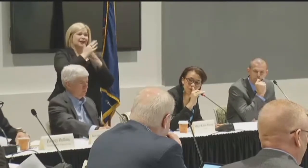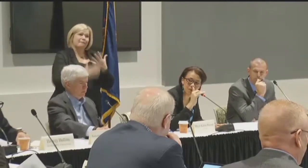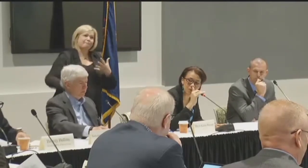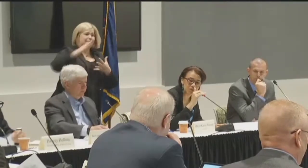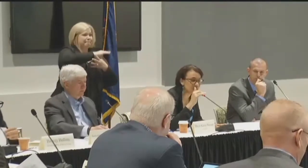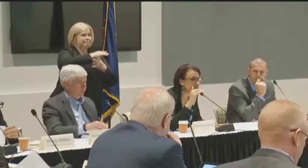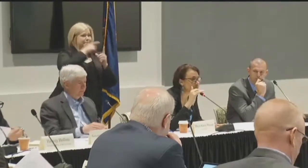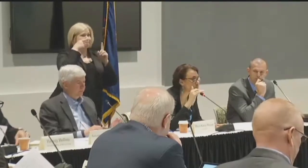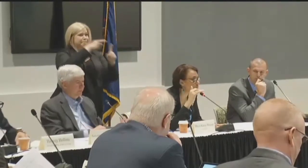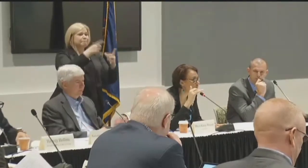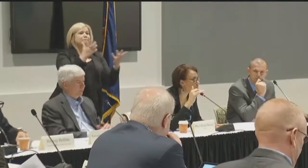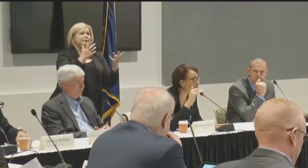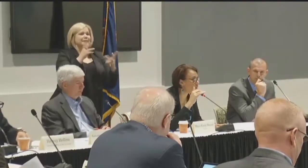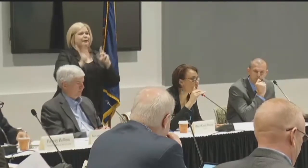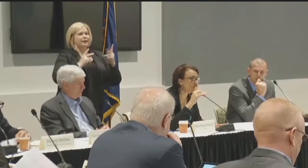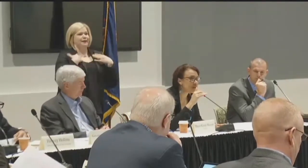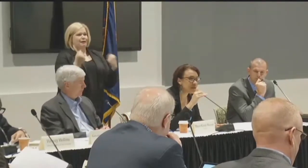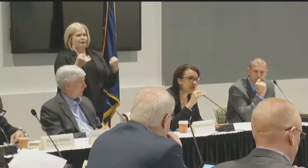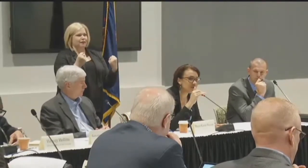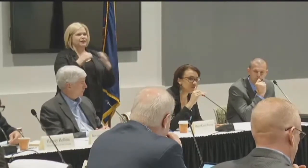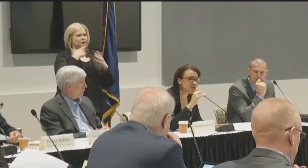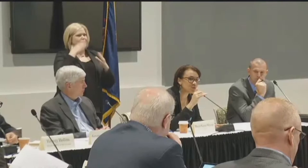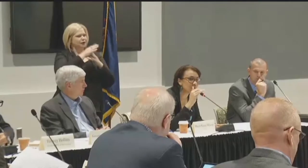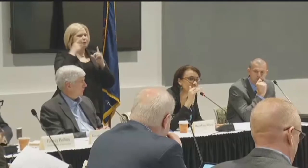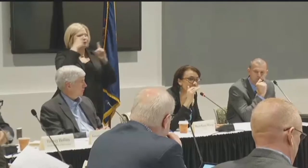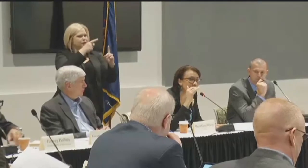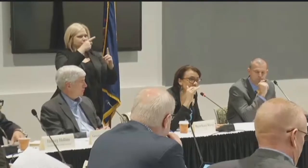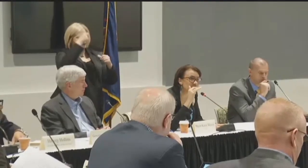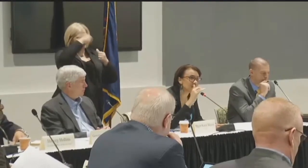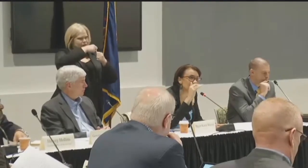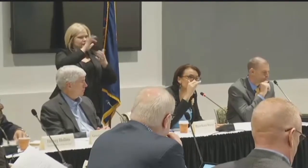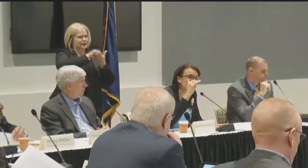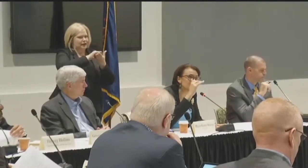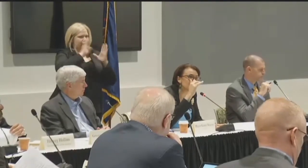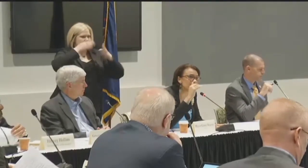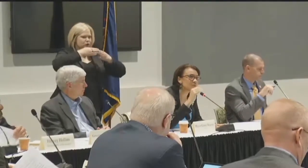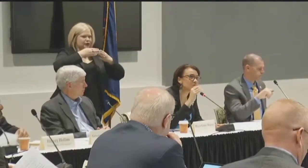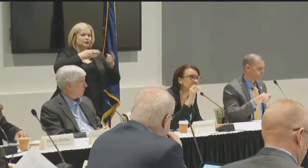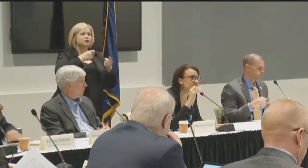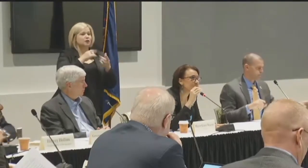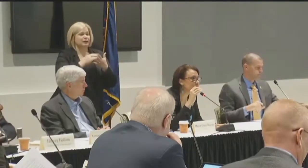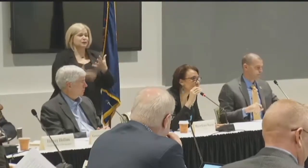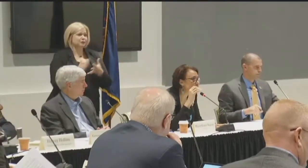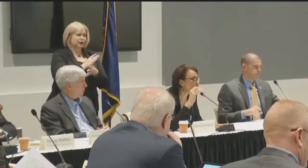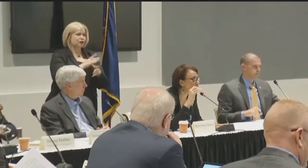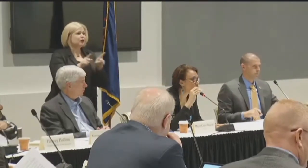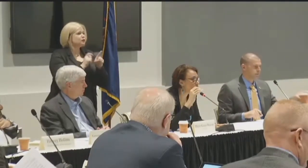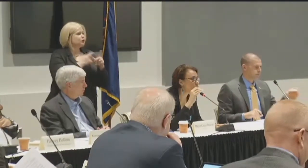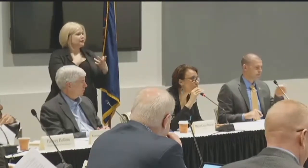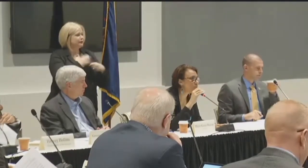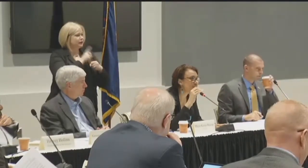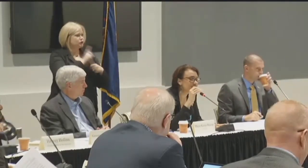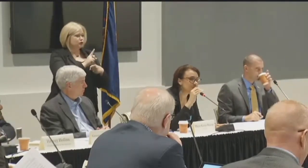top priority. That was what we kept in mind. And so with that, that was the priority, and we also wanted to